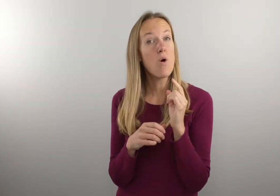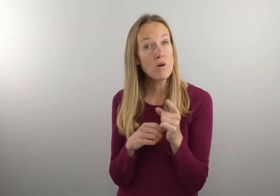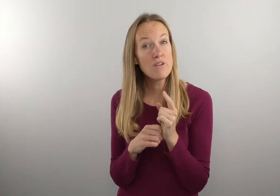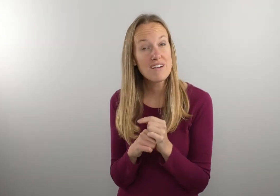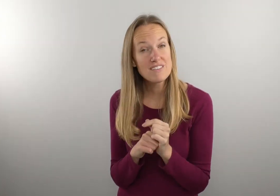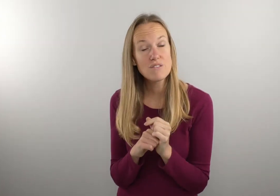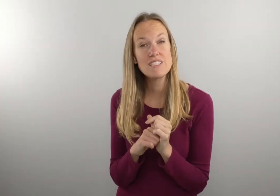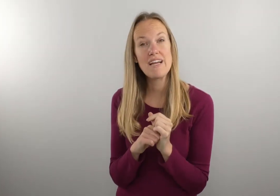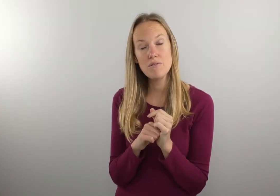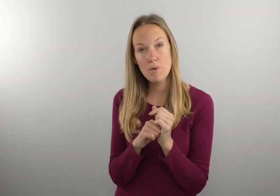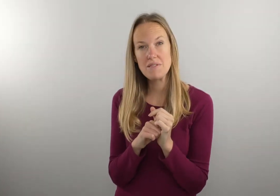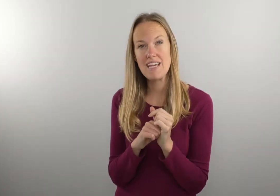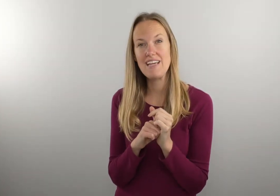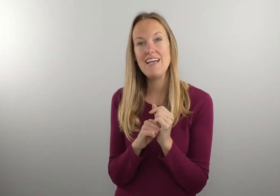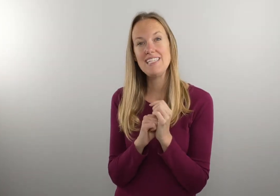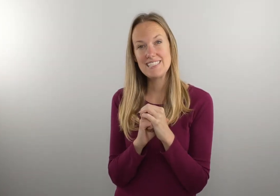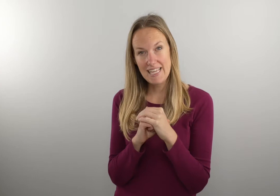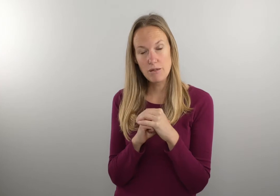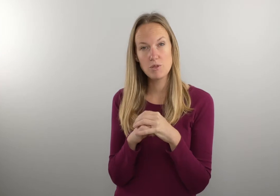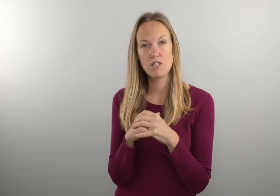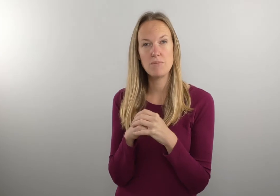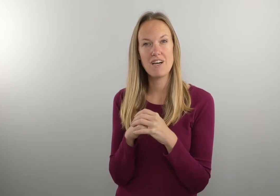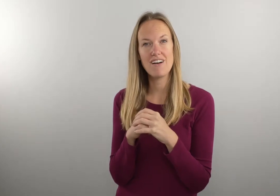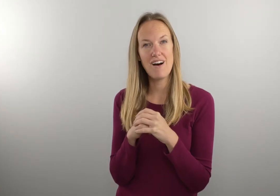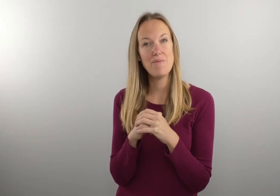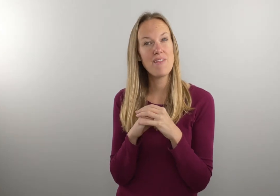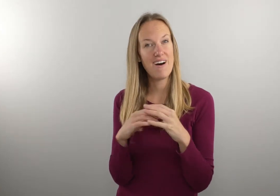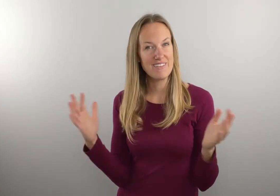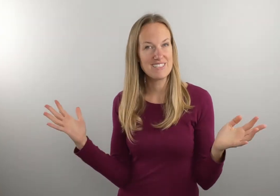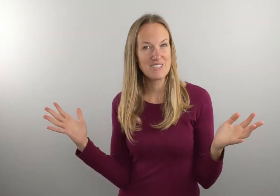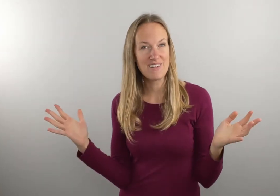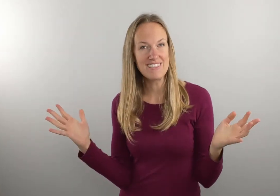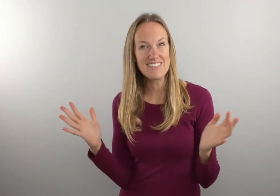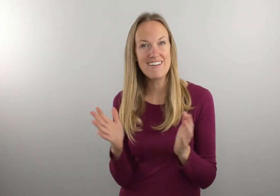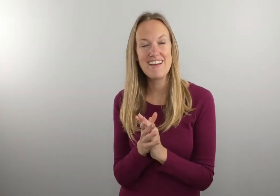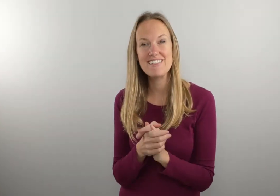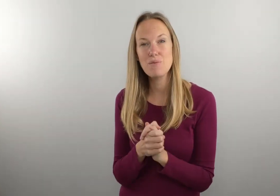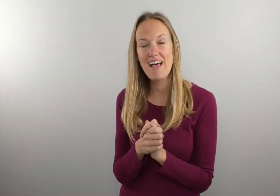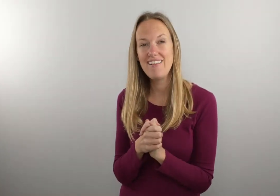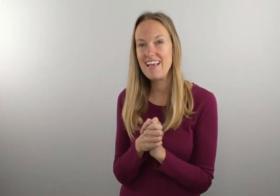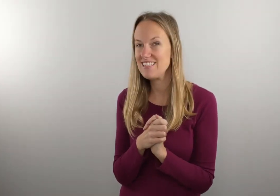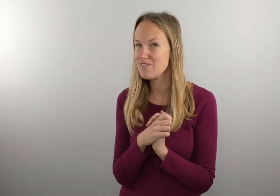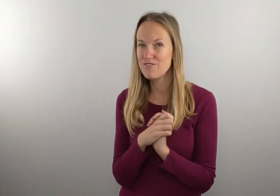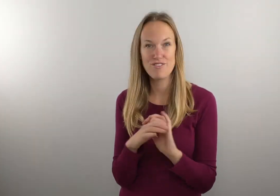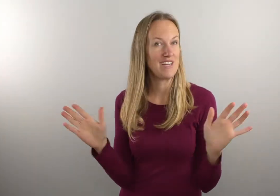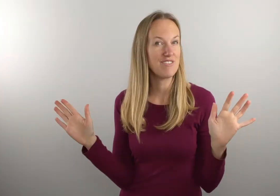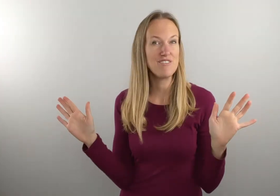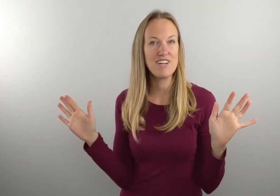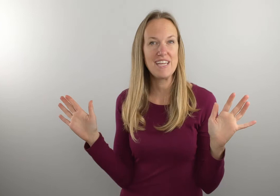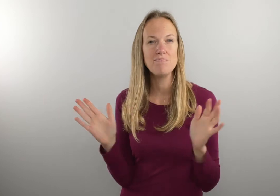you can also check out the website signlanguageworship.com. All the tutorials are there as well, and it's free.